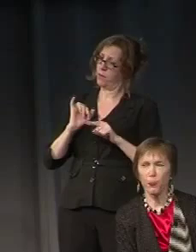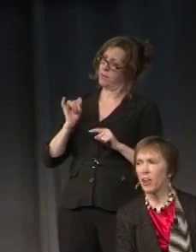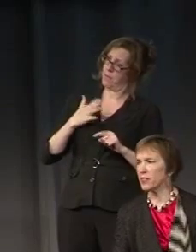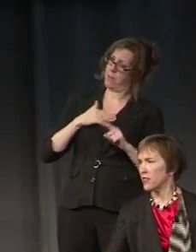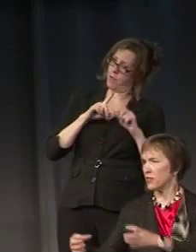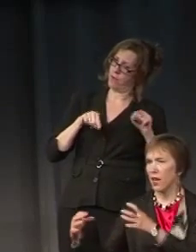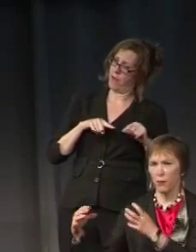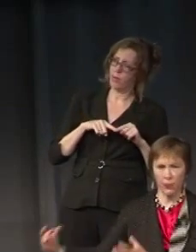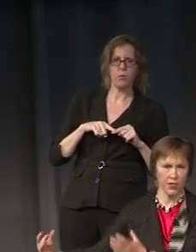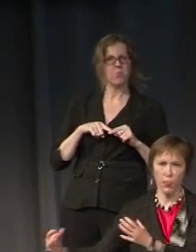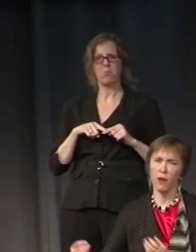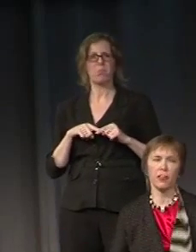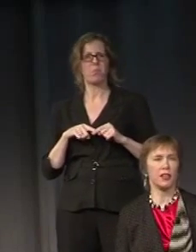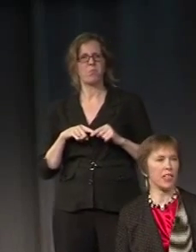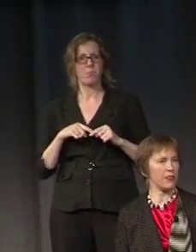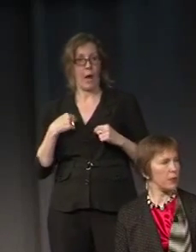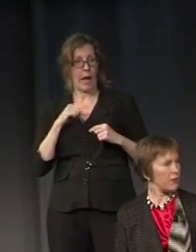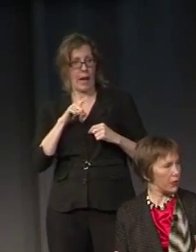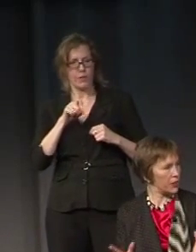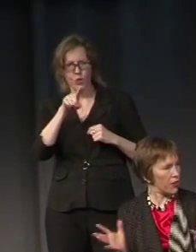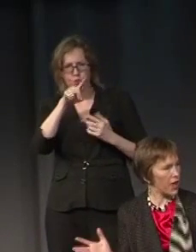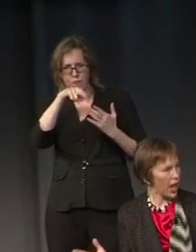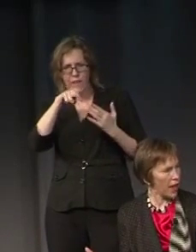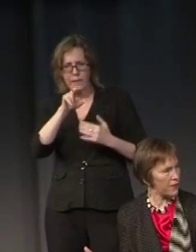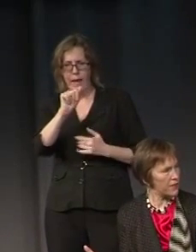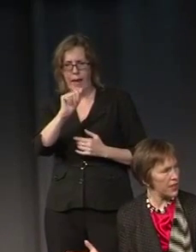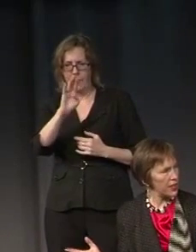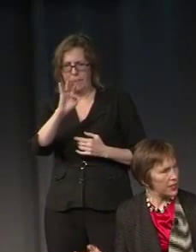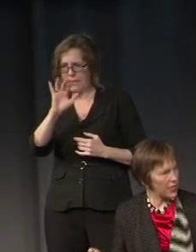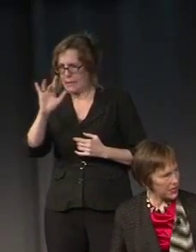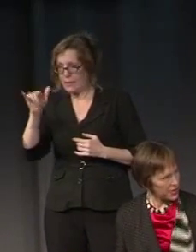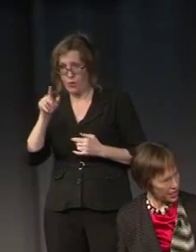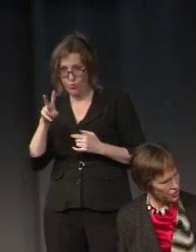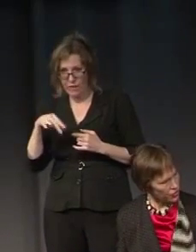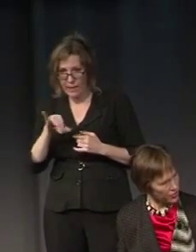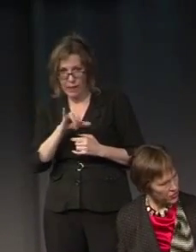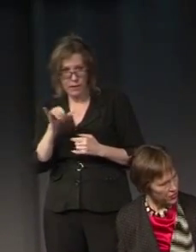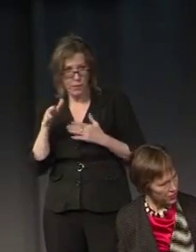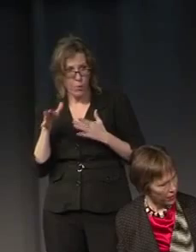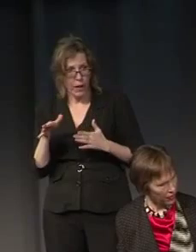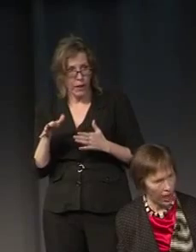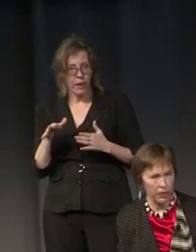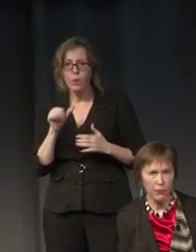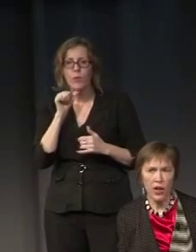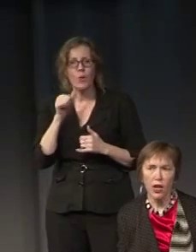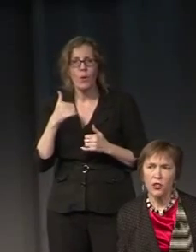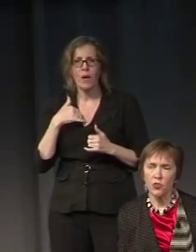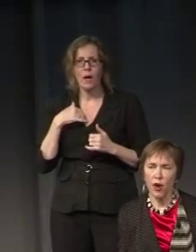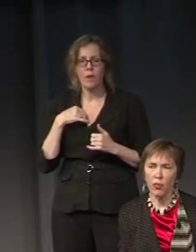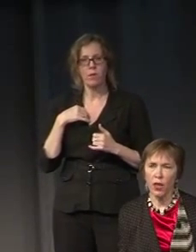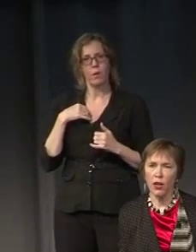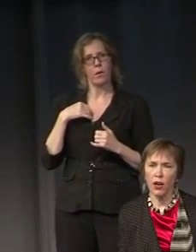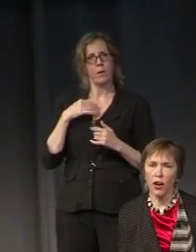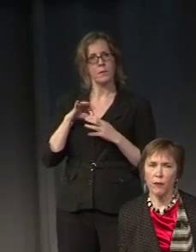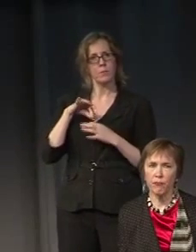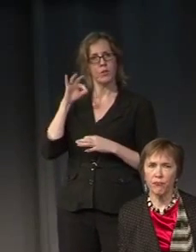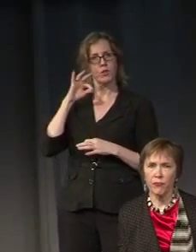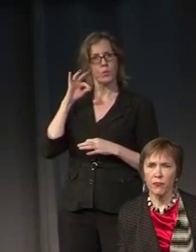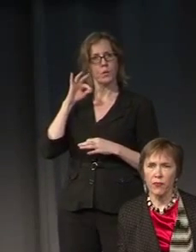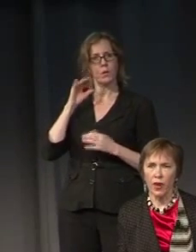the alphabet is the same as my reading the alphabet, right? We don't have these existential questions about that. So I